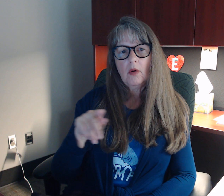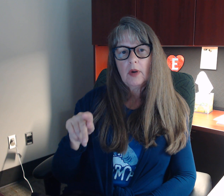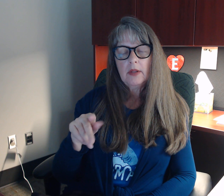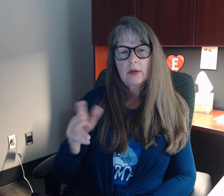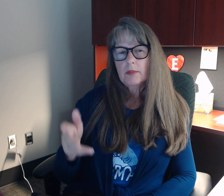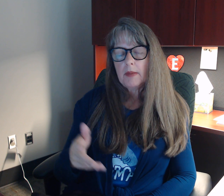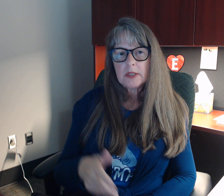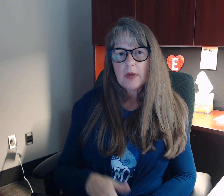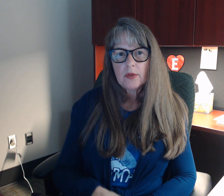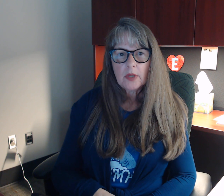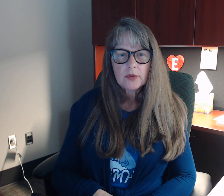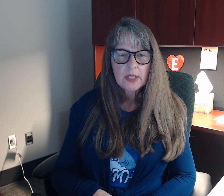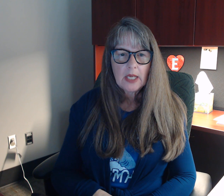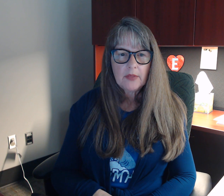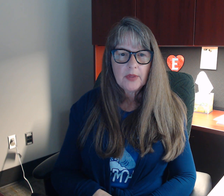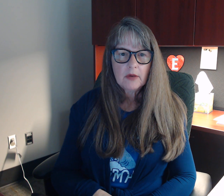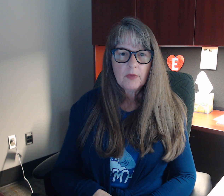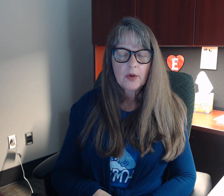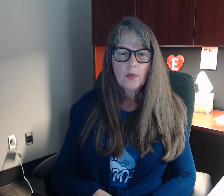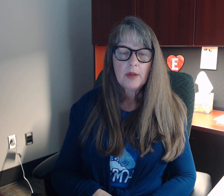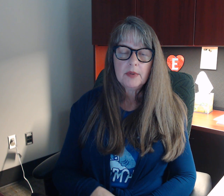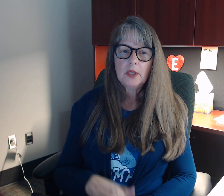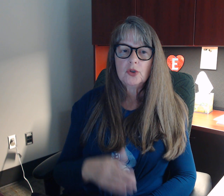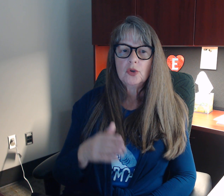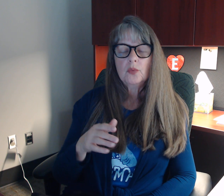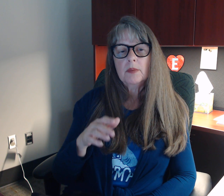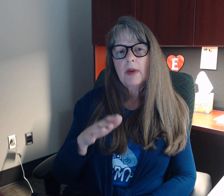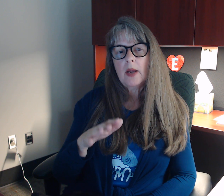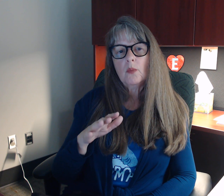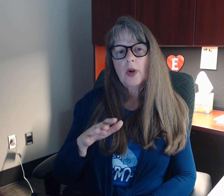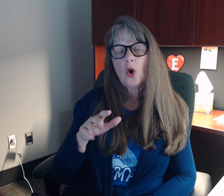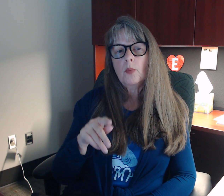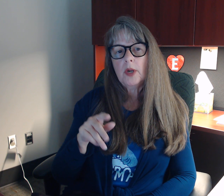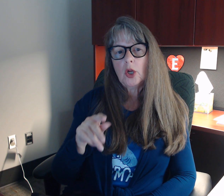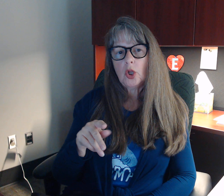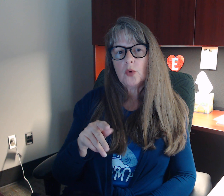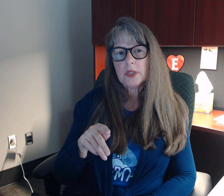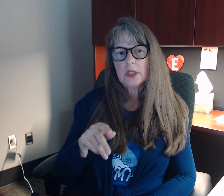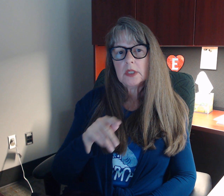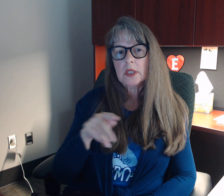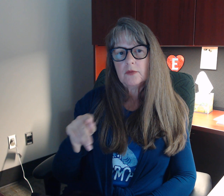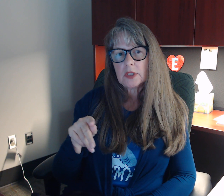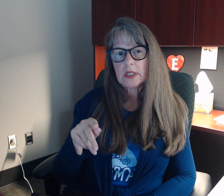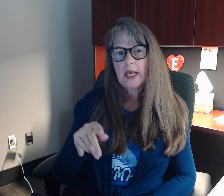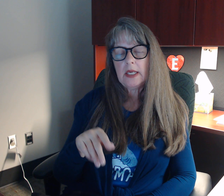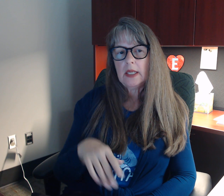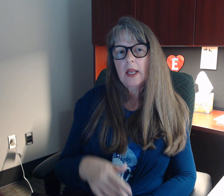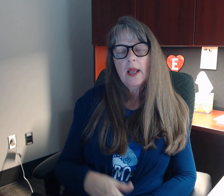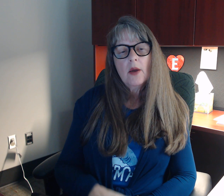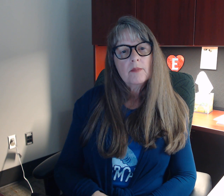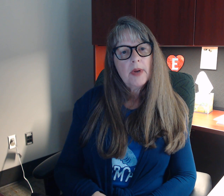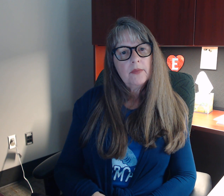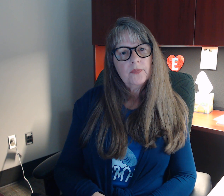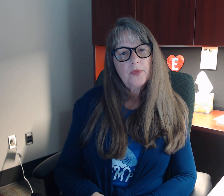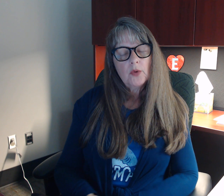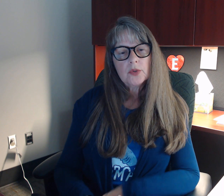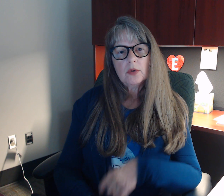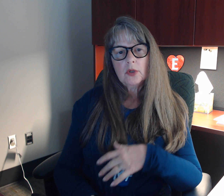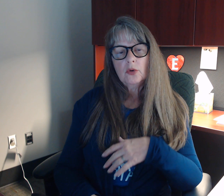and there might be some other letters that I can't think of right away, but that you might want to open and close it instead of just sliding it. But those, you